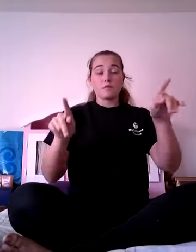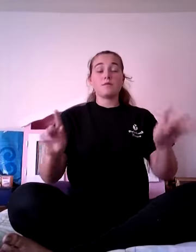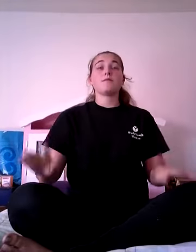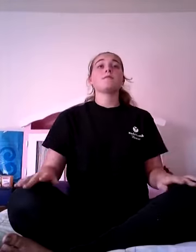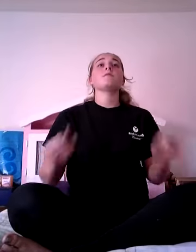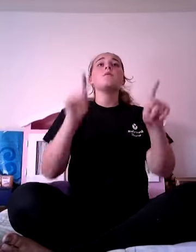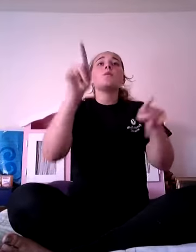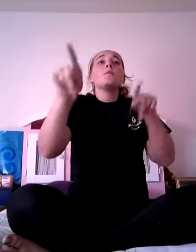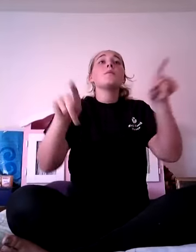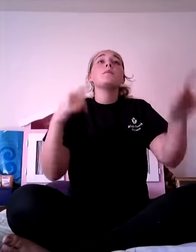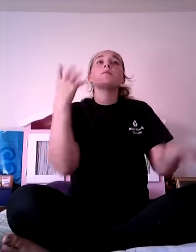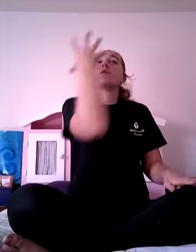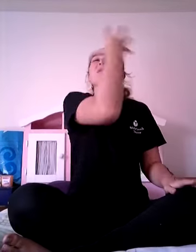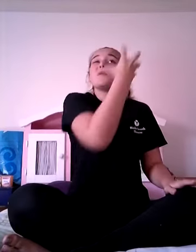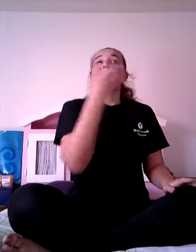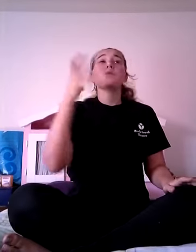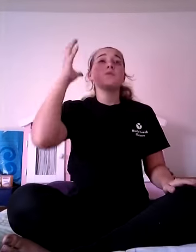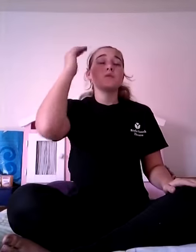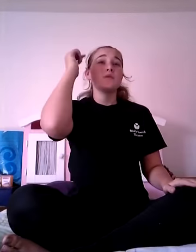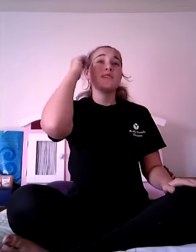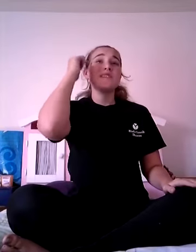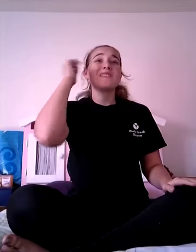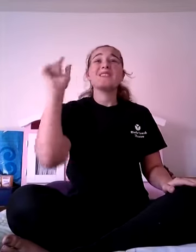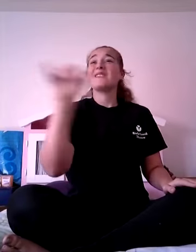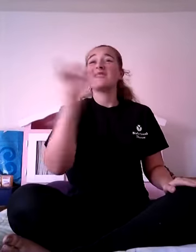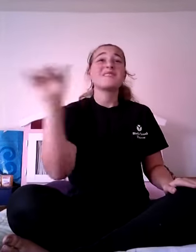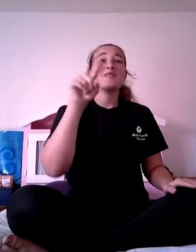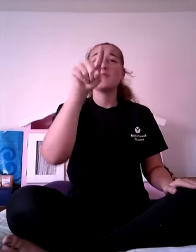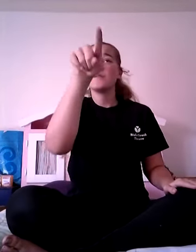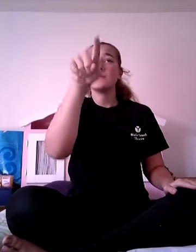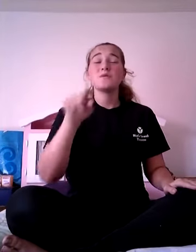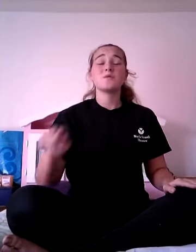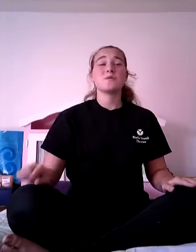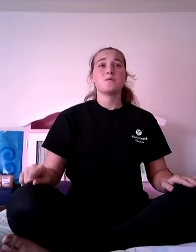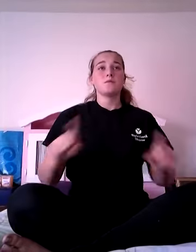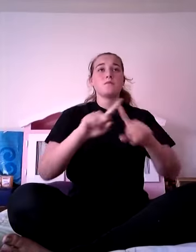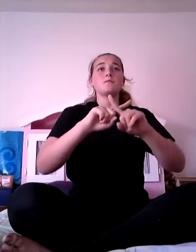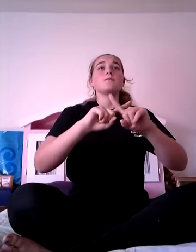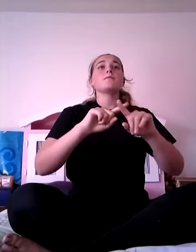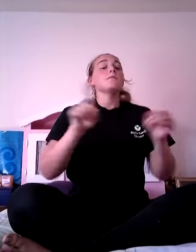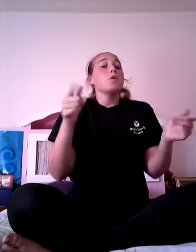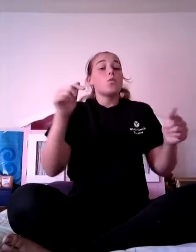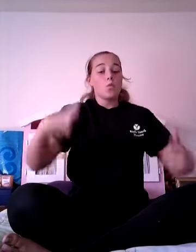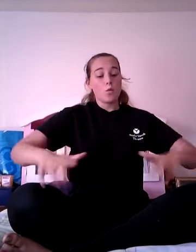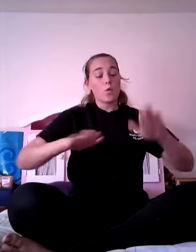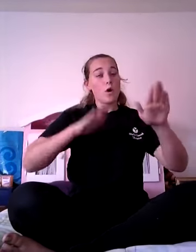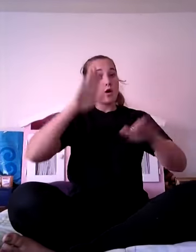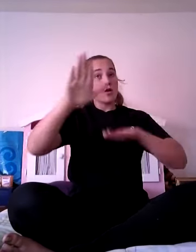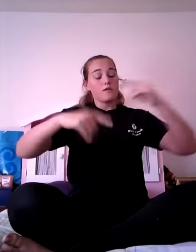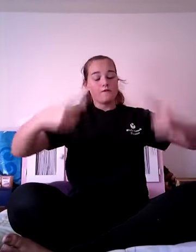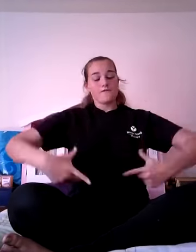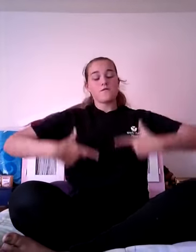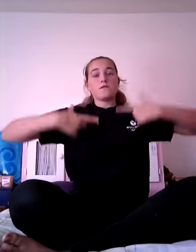are the people who look and think like you. But if you walk the footsteps